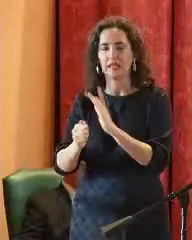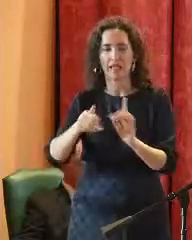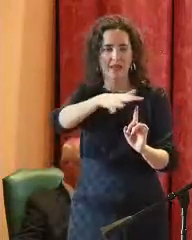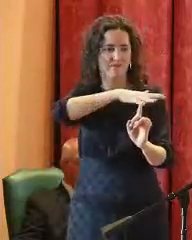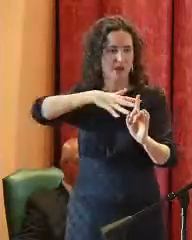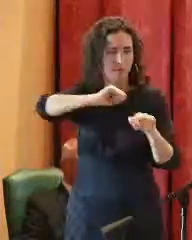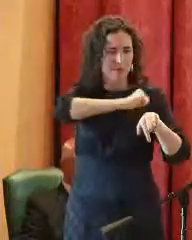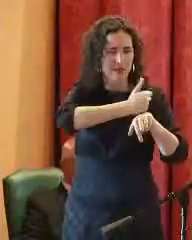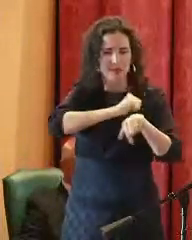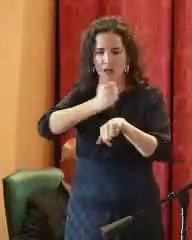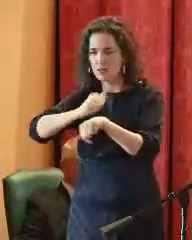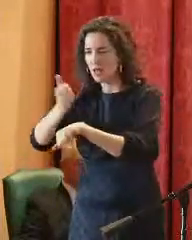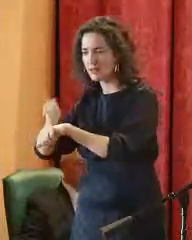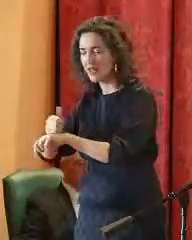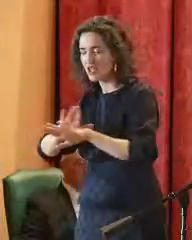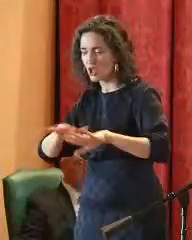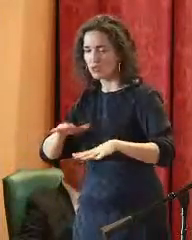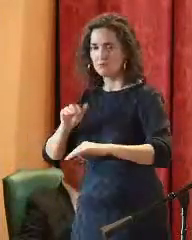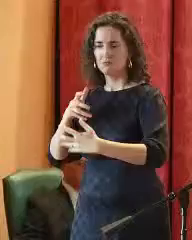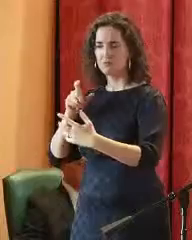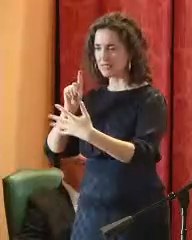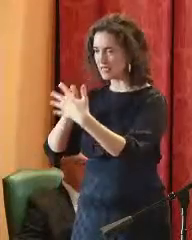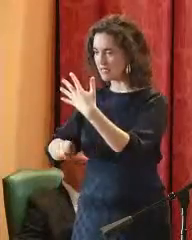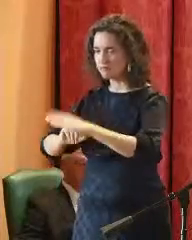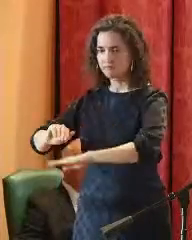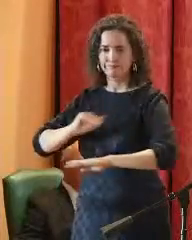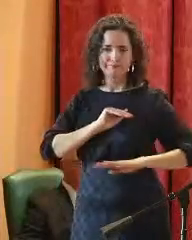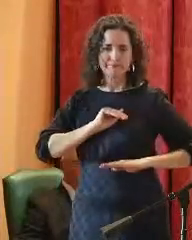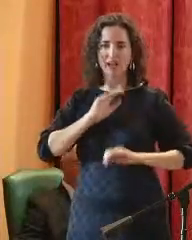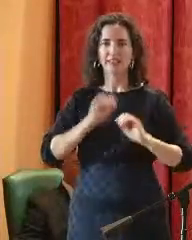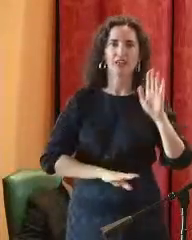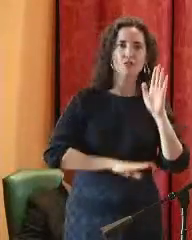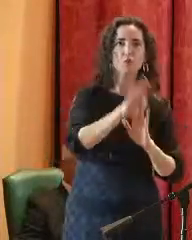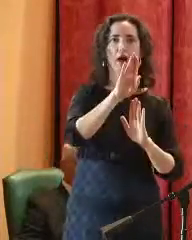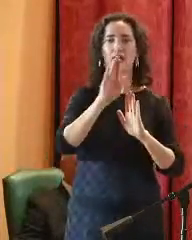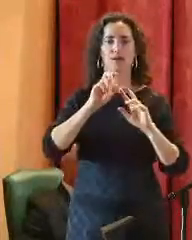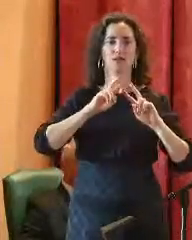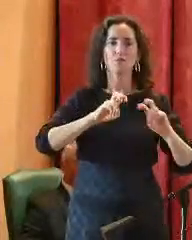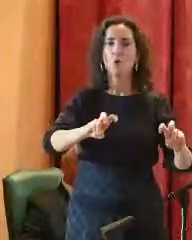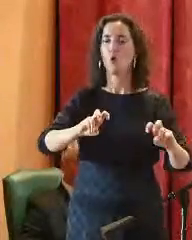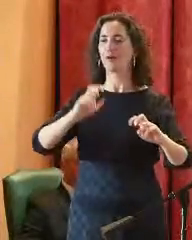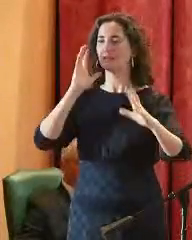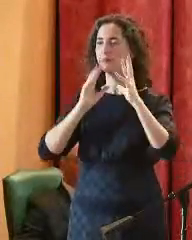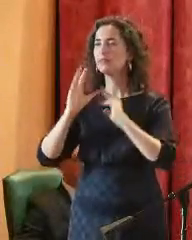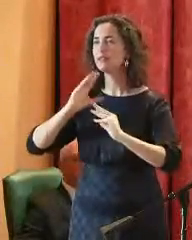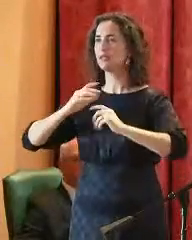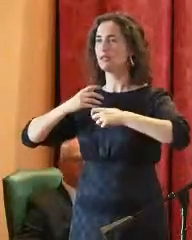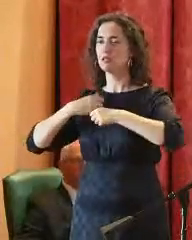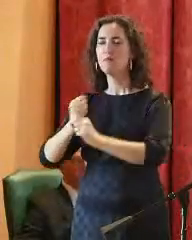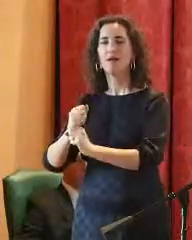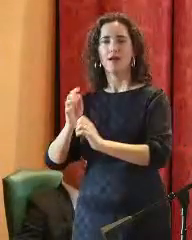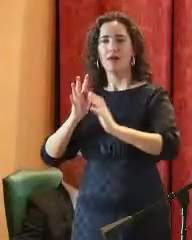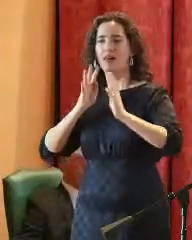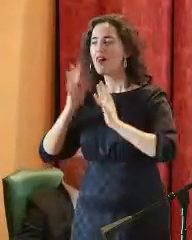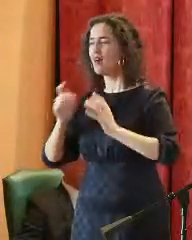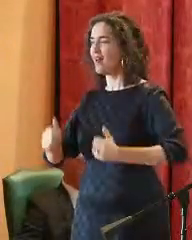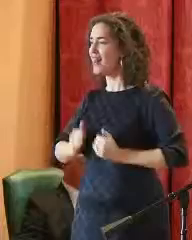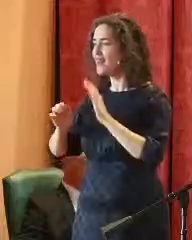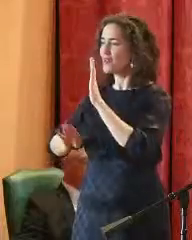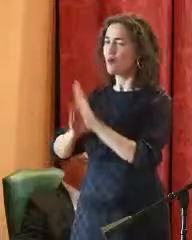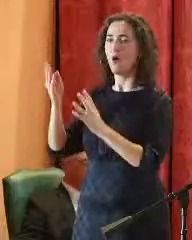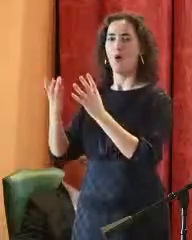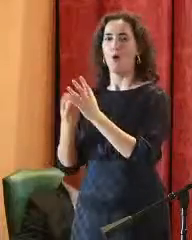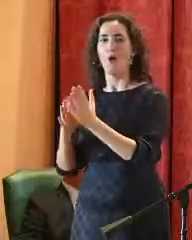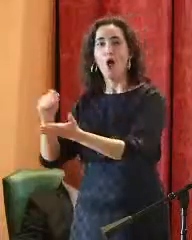an environment for these children with all their needs to thrive, to explore, experience, to create, to live, to grow, to